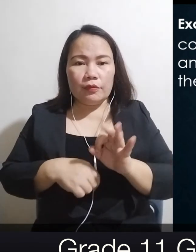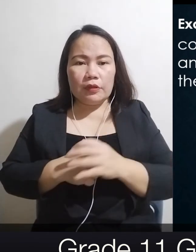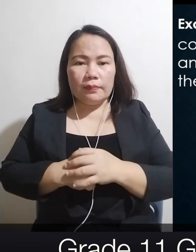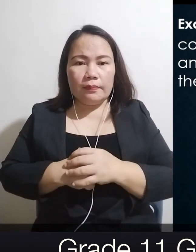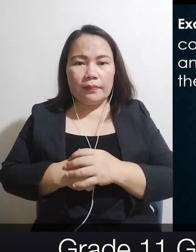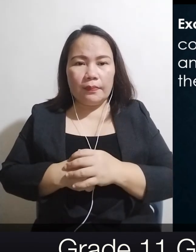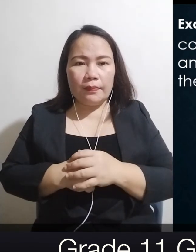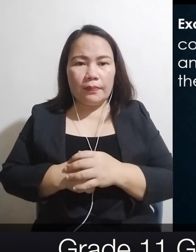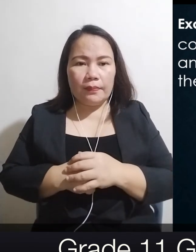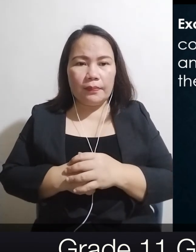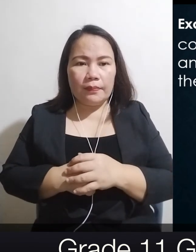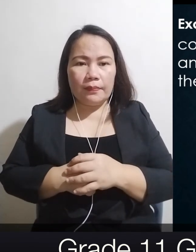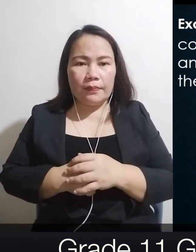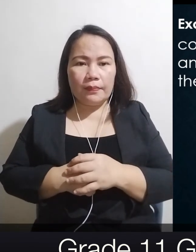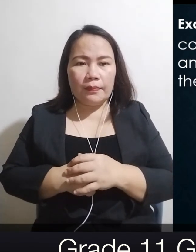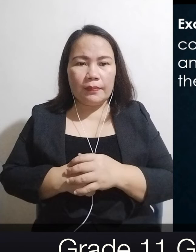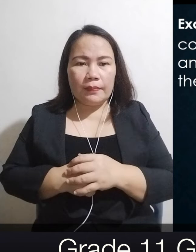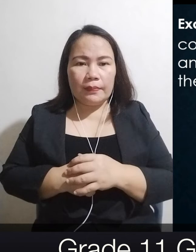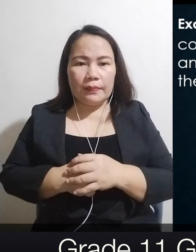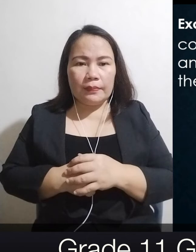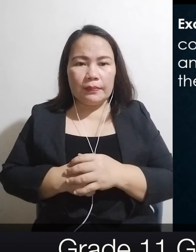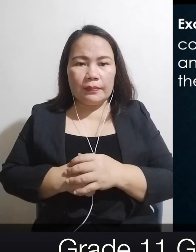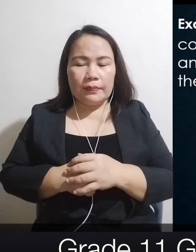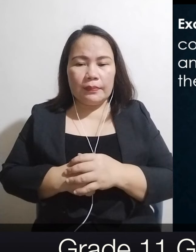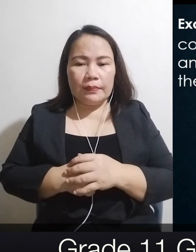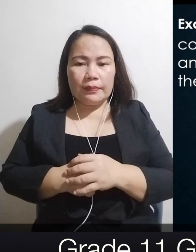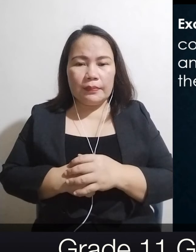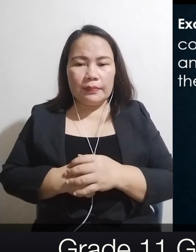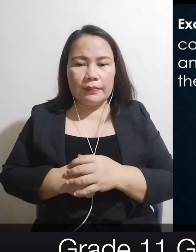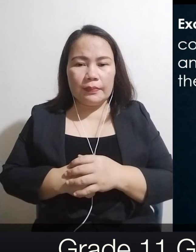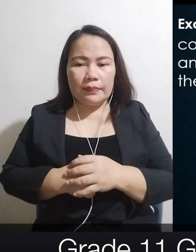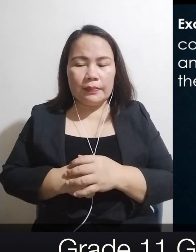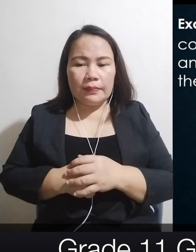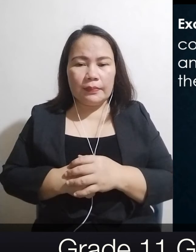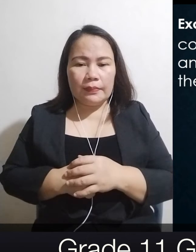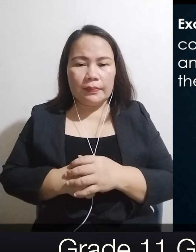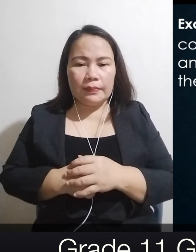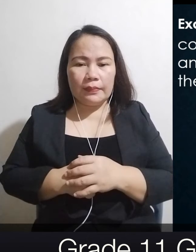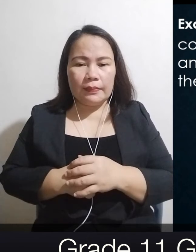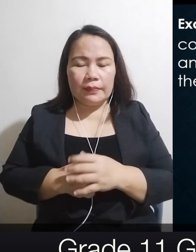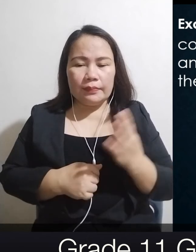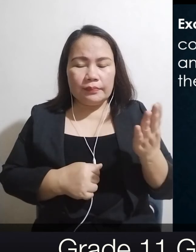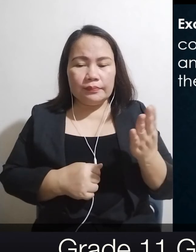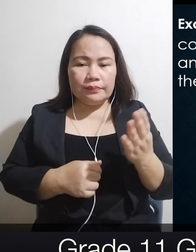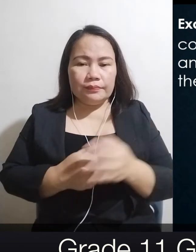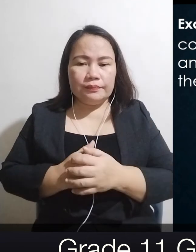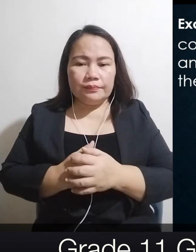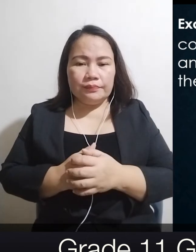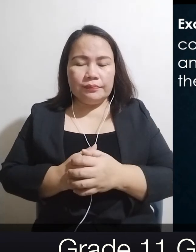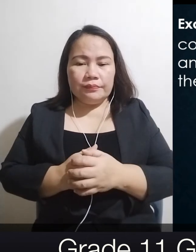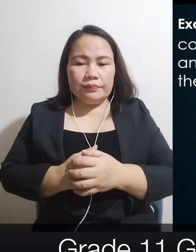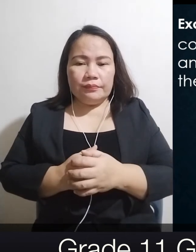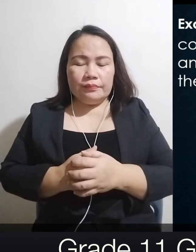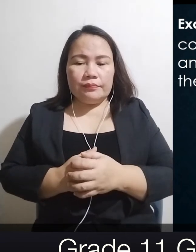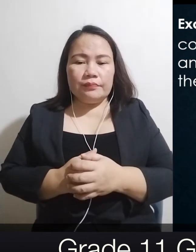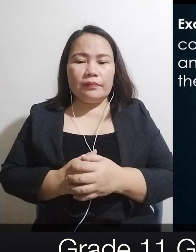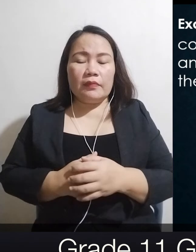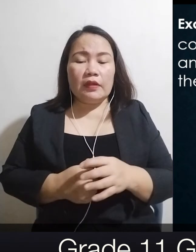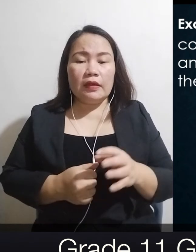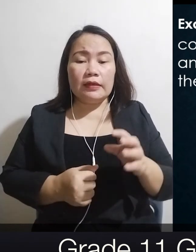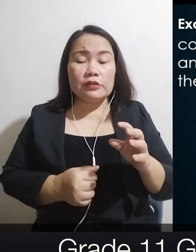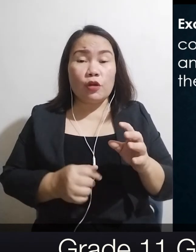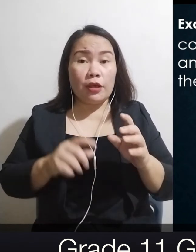yung principal amount natin dyan? That is 100,000. And the annual rate is 6%. So,